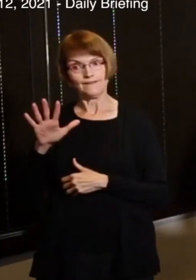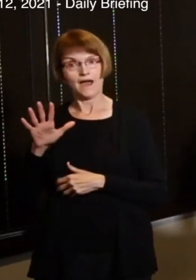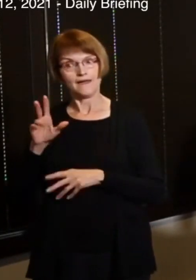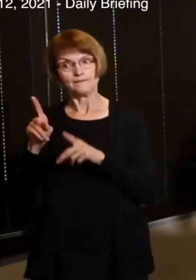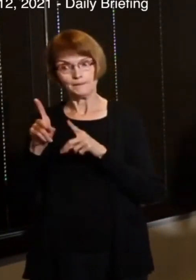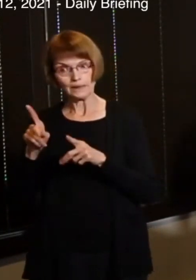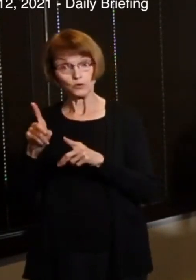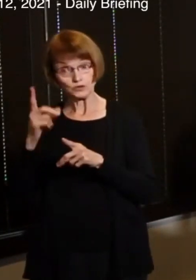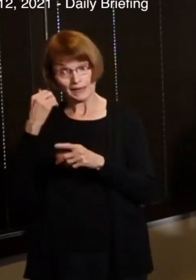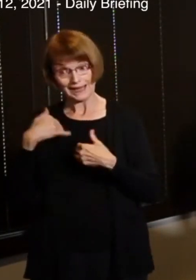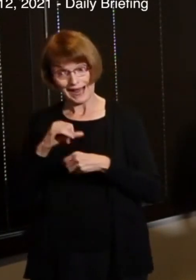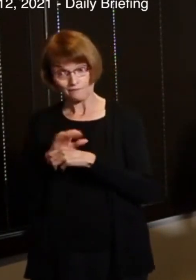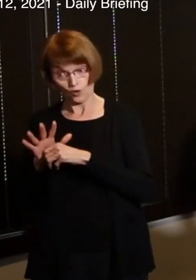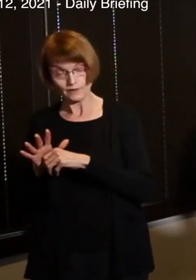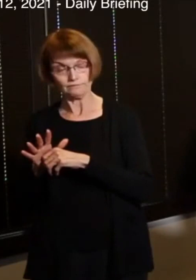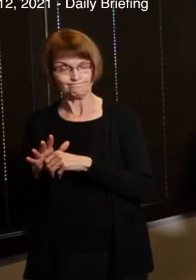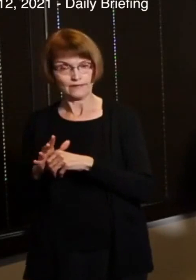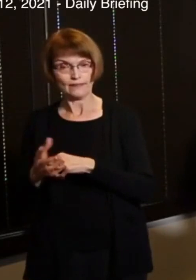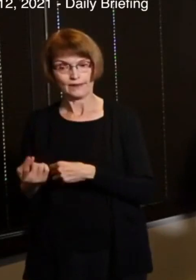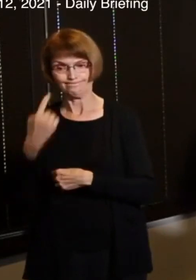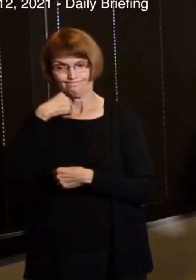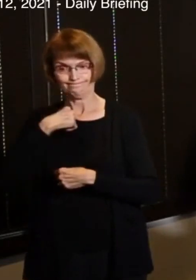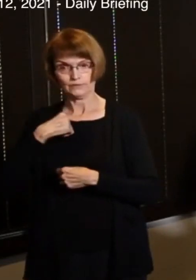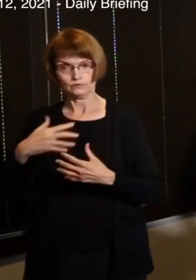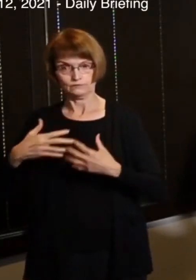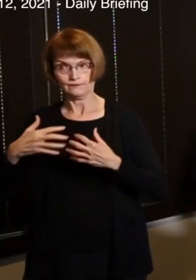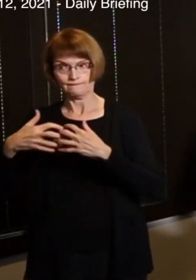COVID patients on ventilators today.